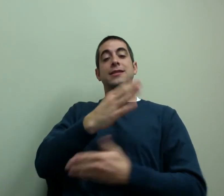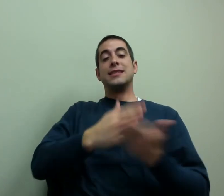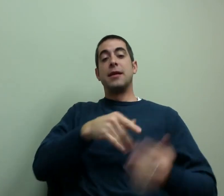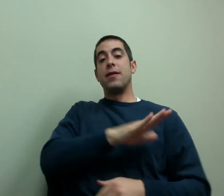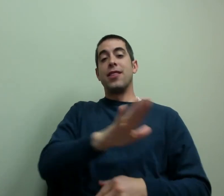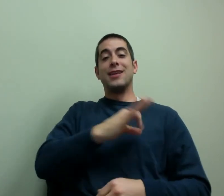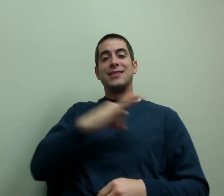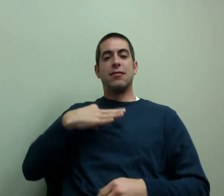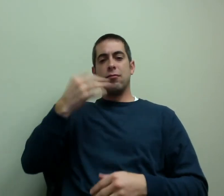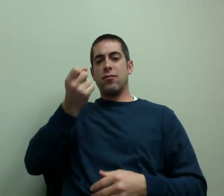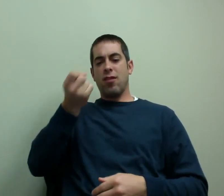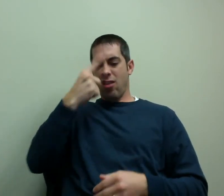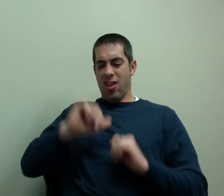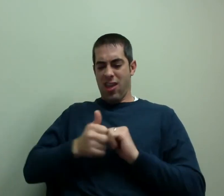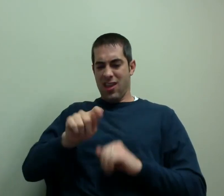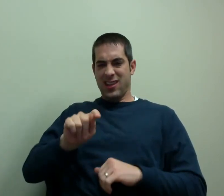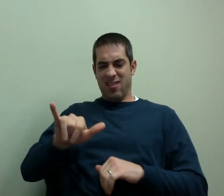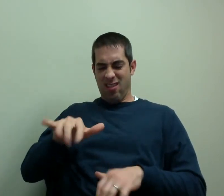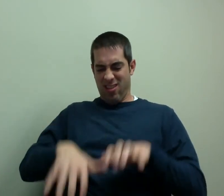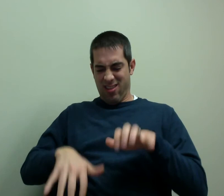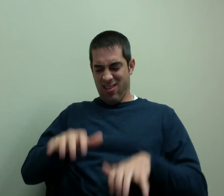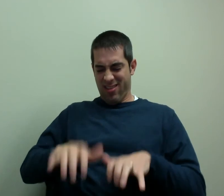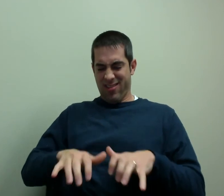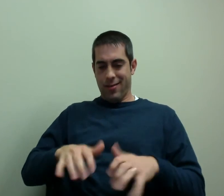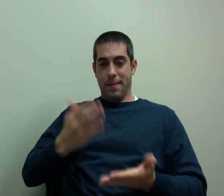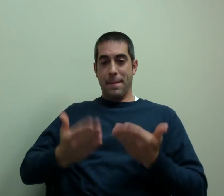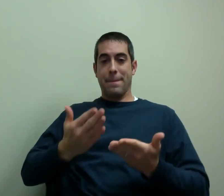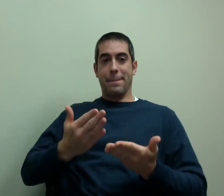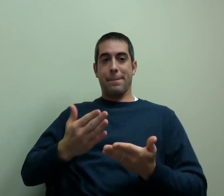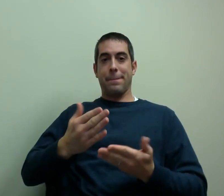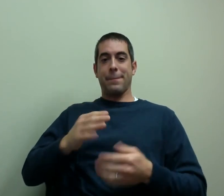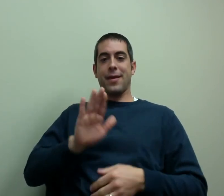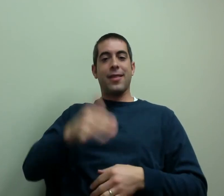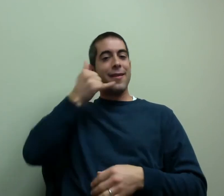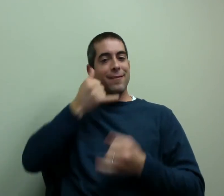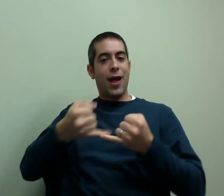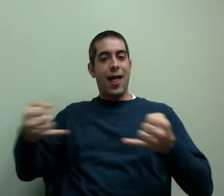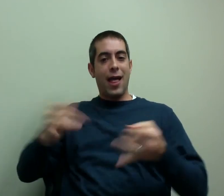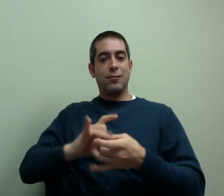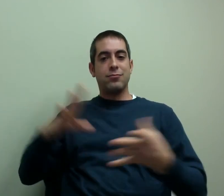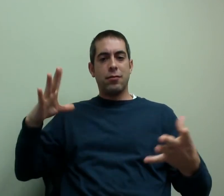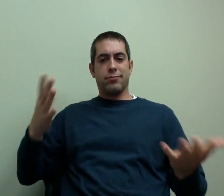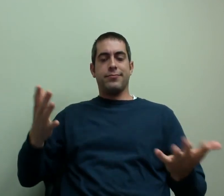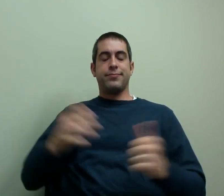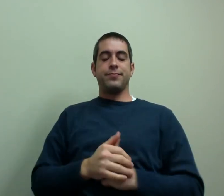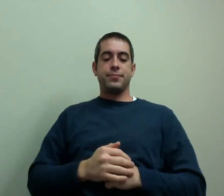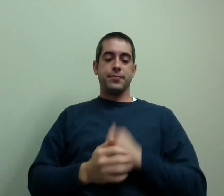and Disabled, will work with a committee of people who attended the Deaf Forum to document their